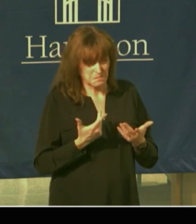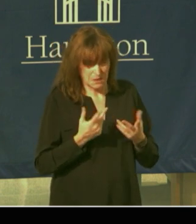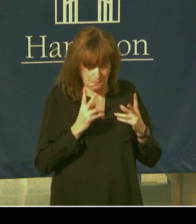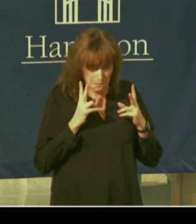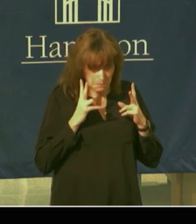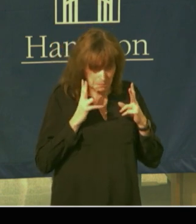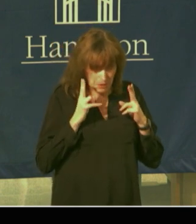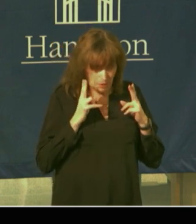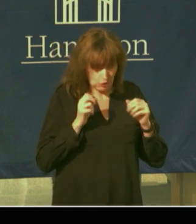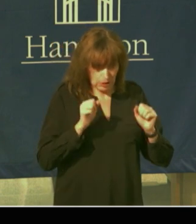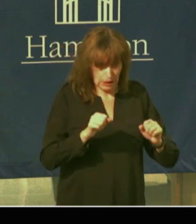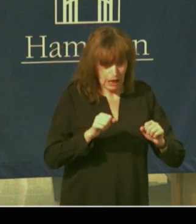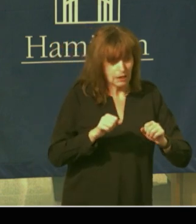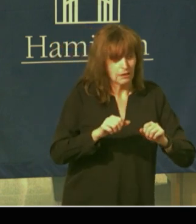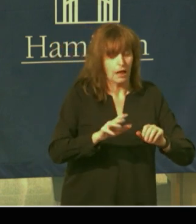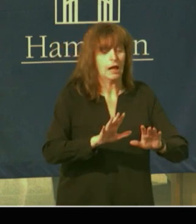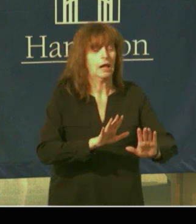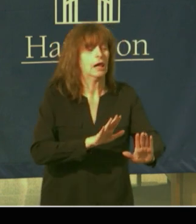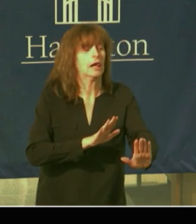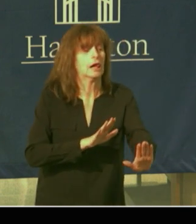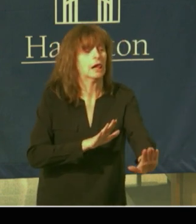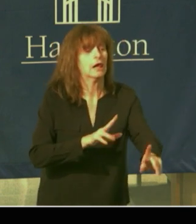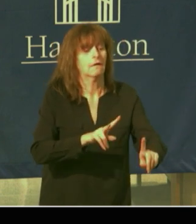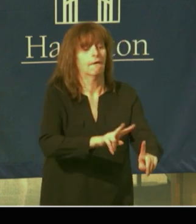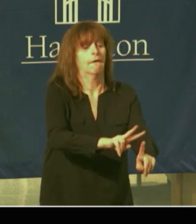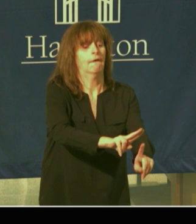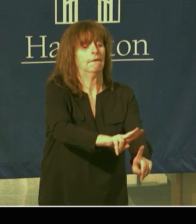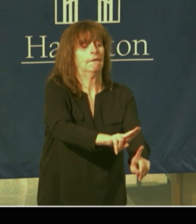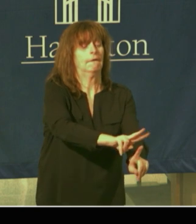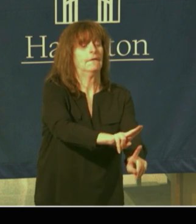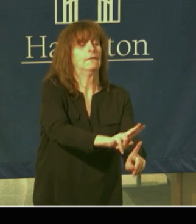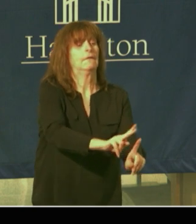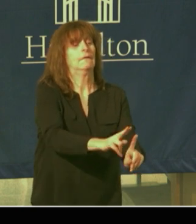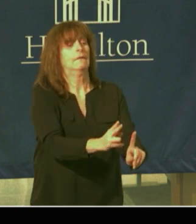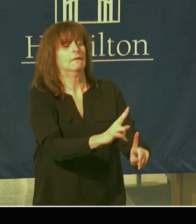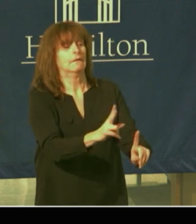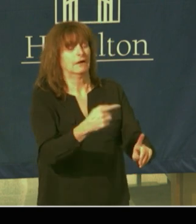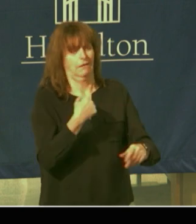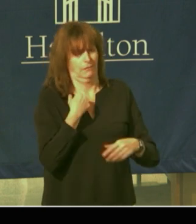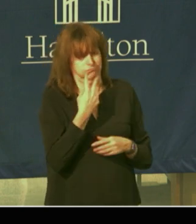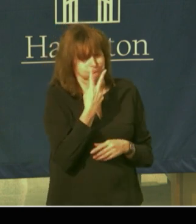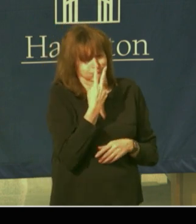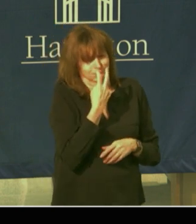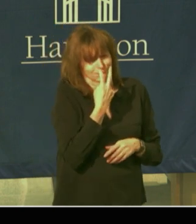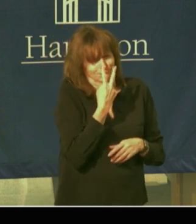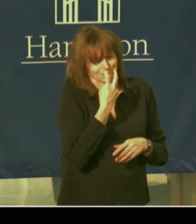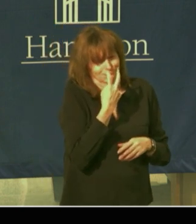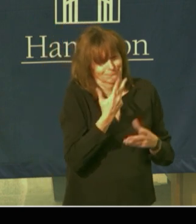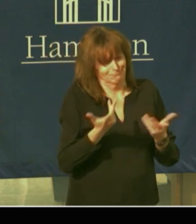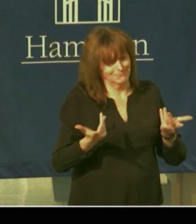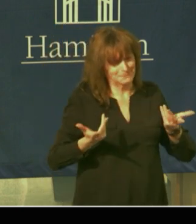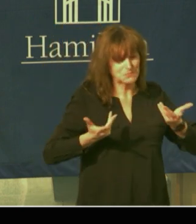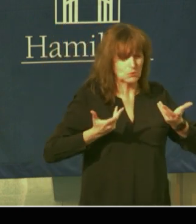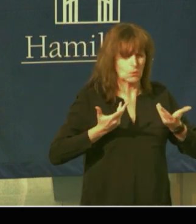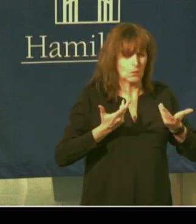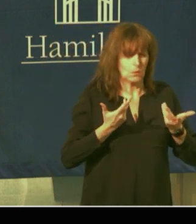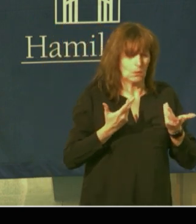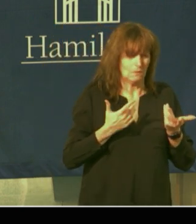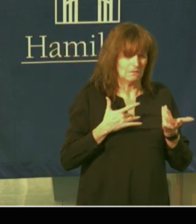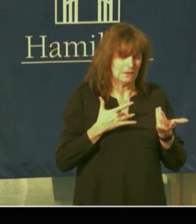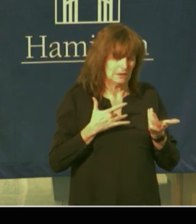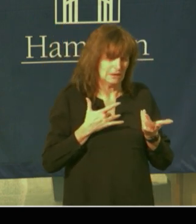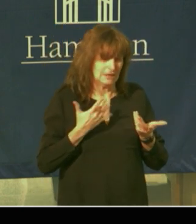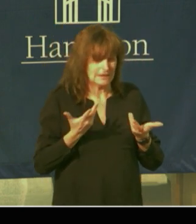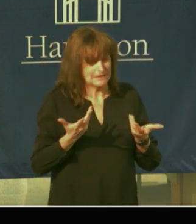2 meter haircut. So I would suggest if it's possible, I mean, they might have to be camera friendly like